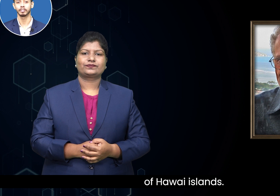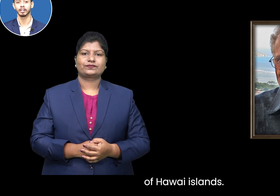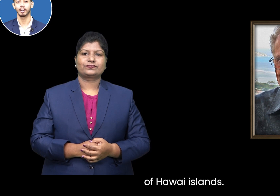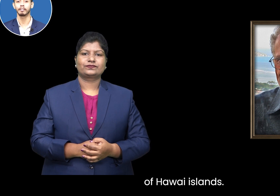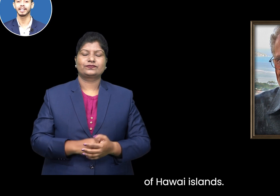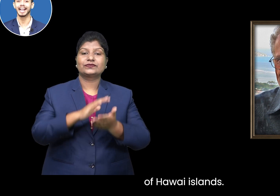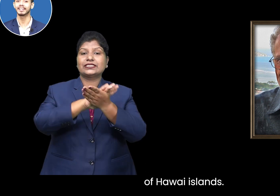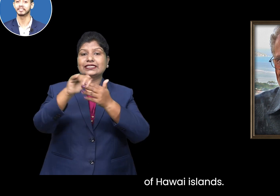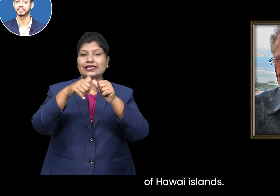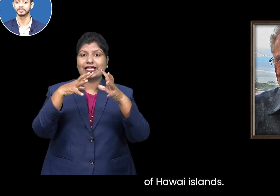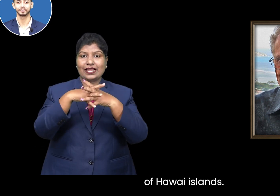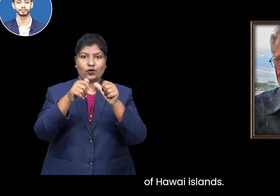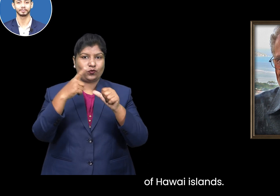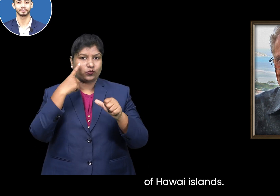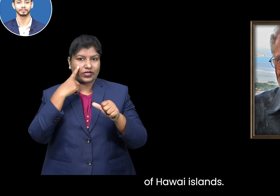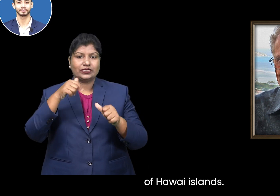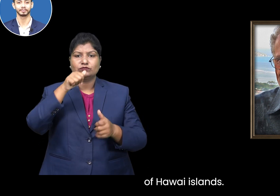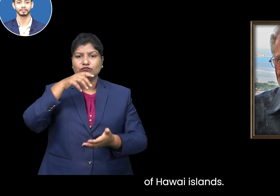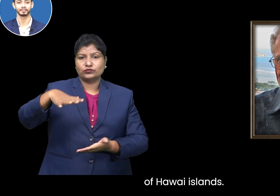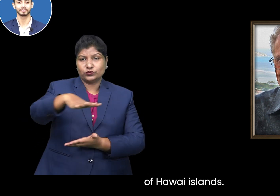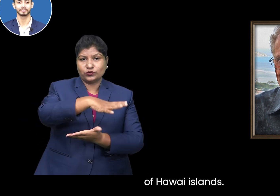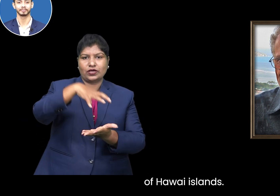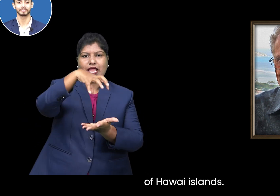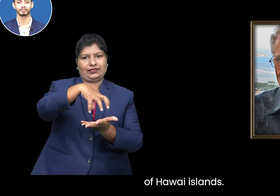of Hawaii Islands.